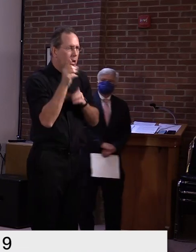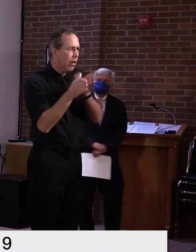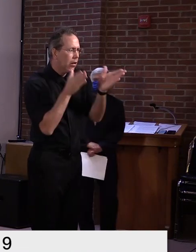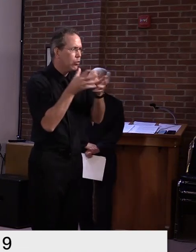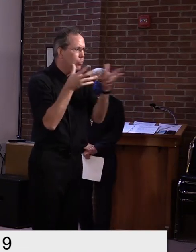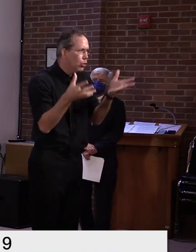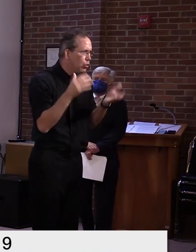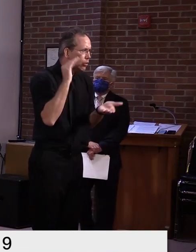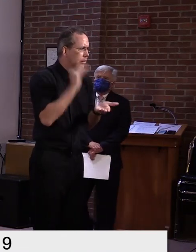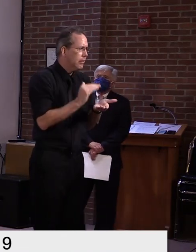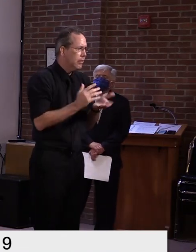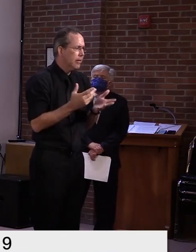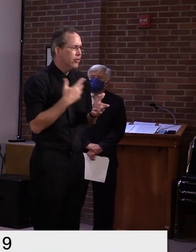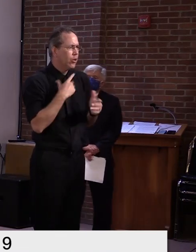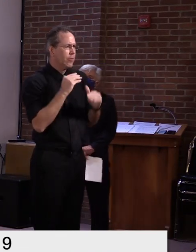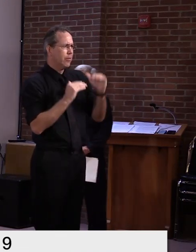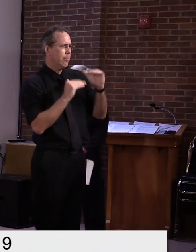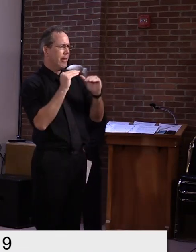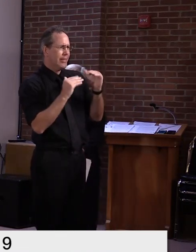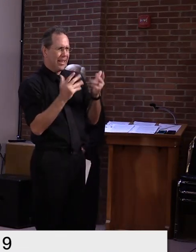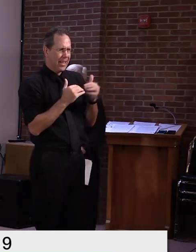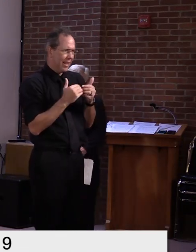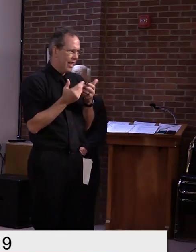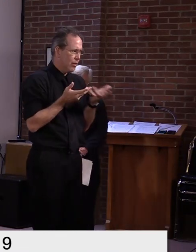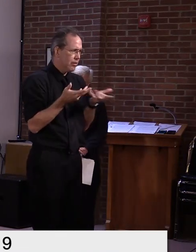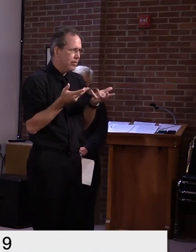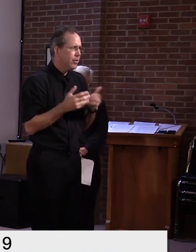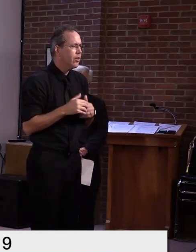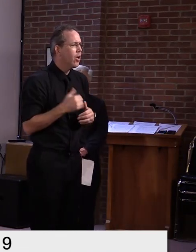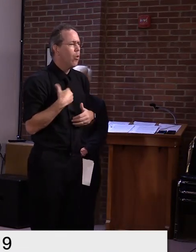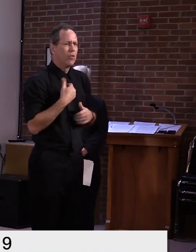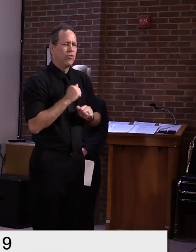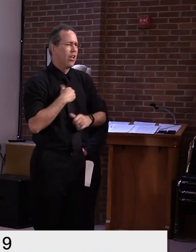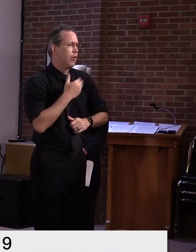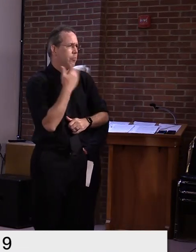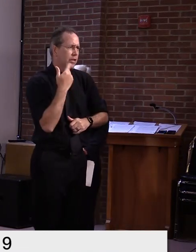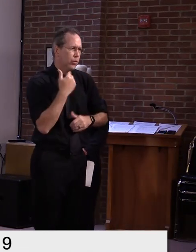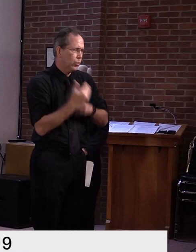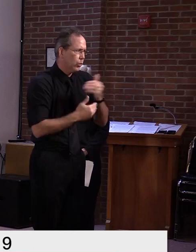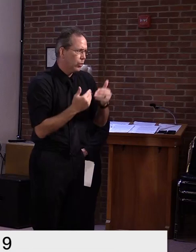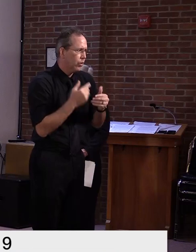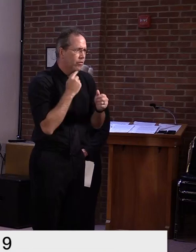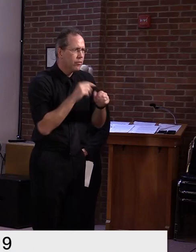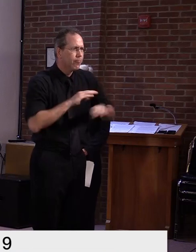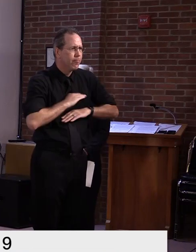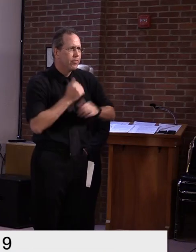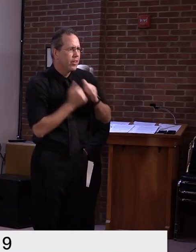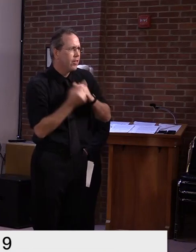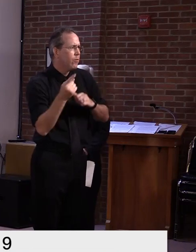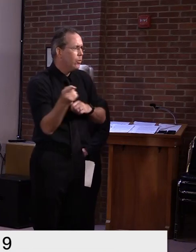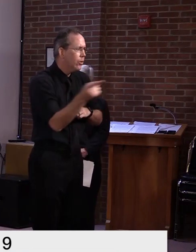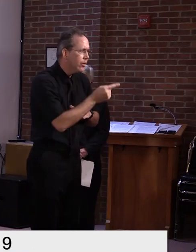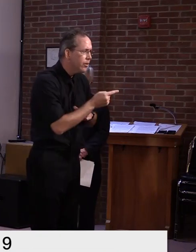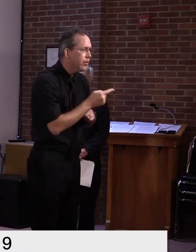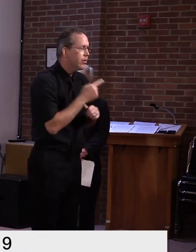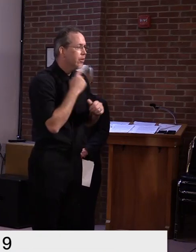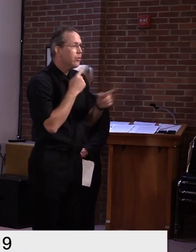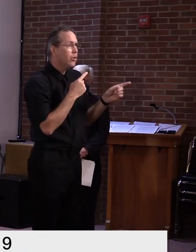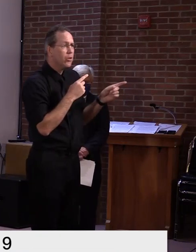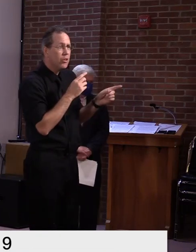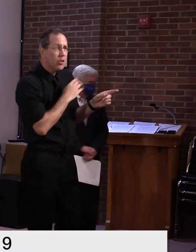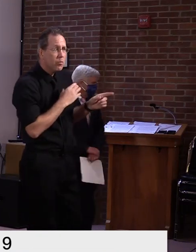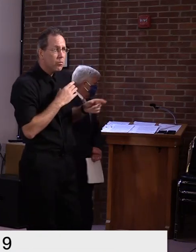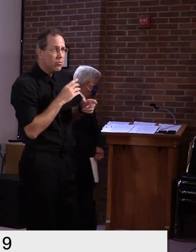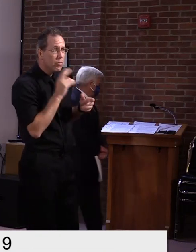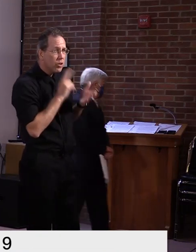balance. So we're doing the best we can. I might ask either Secretary Smith first, and then maybe